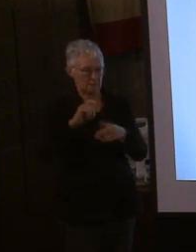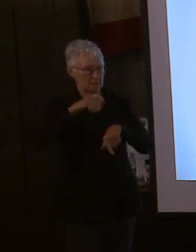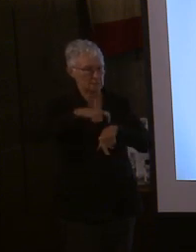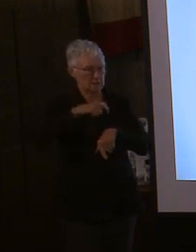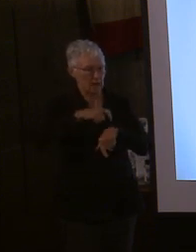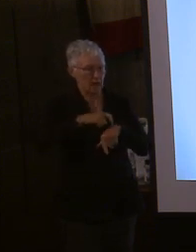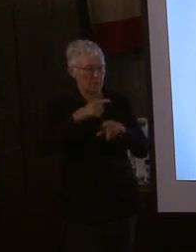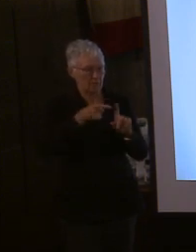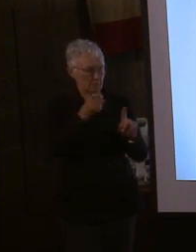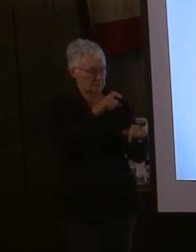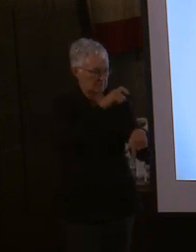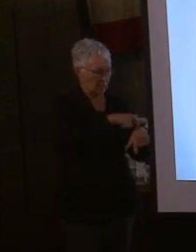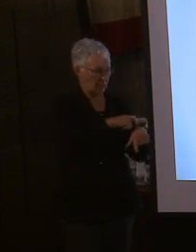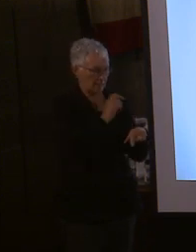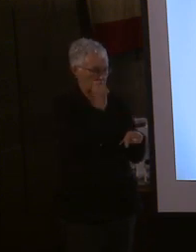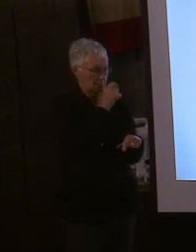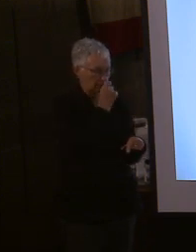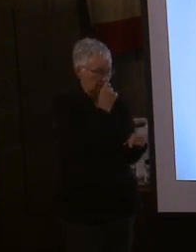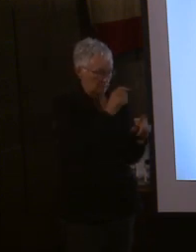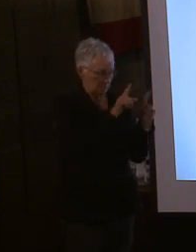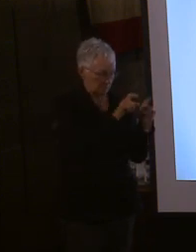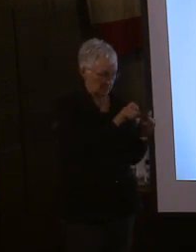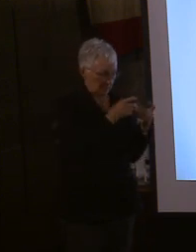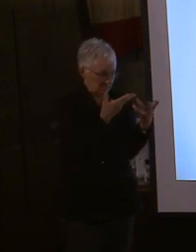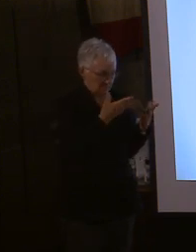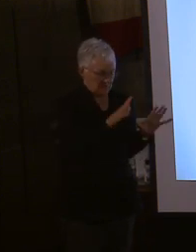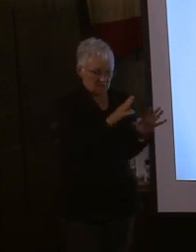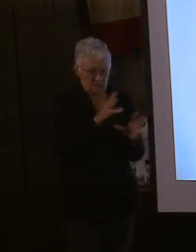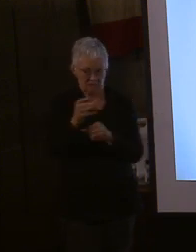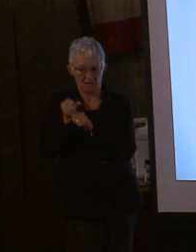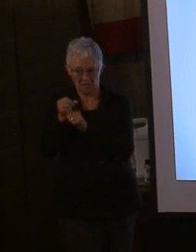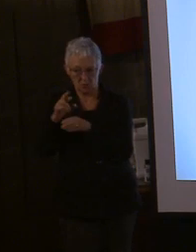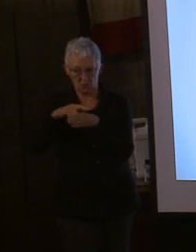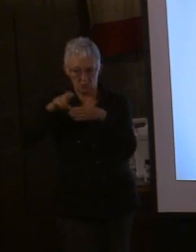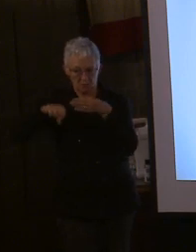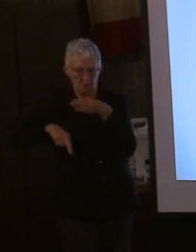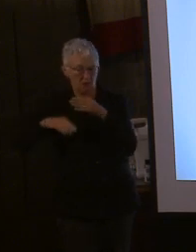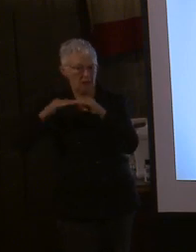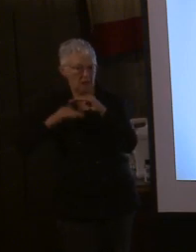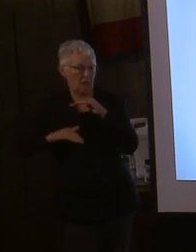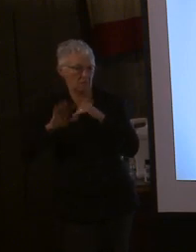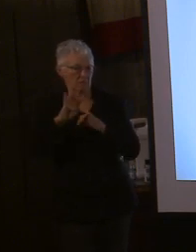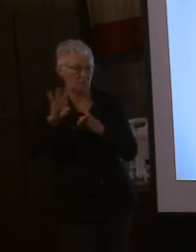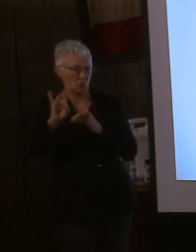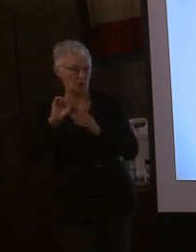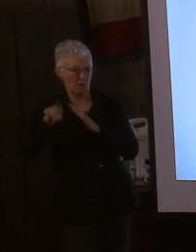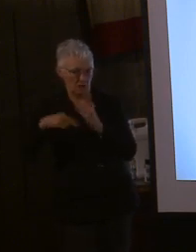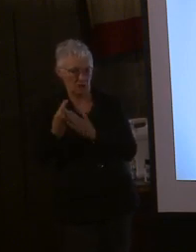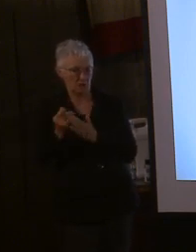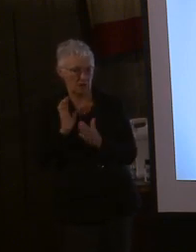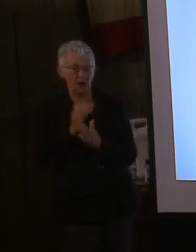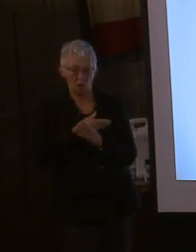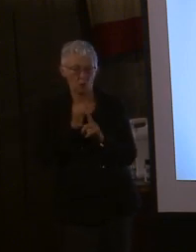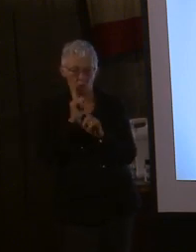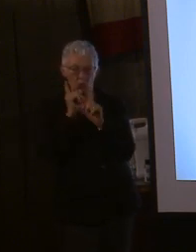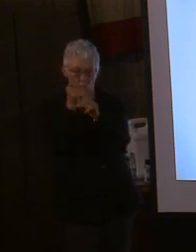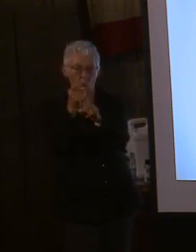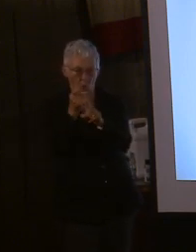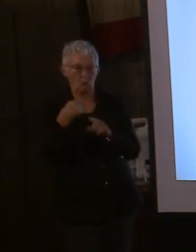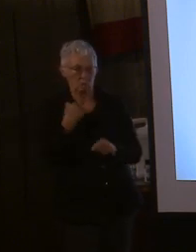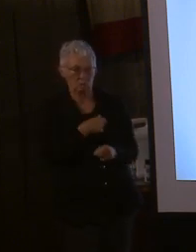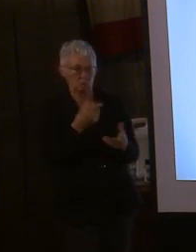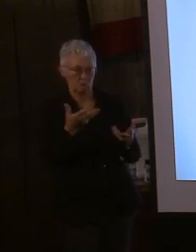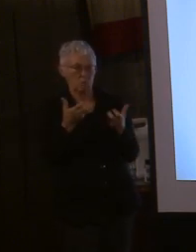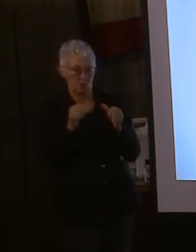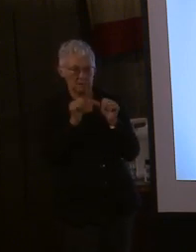about 48 hours. So we are hitting our stride there with regard to that. We're going to have to continue to stay on top of it and manage it. But our goal is to be able to continue to turn those